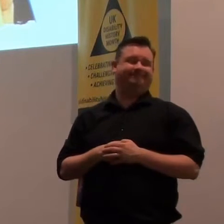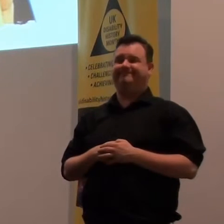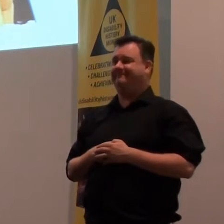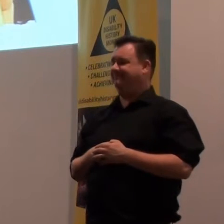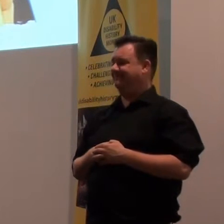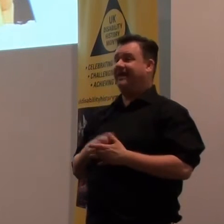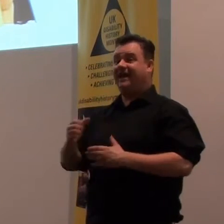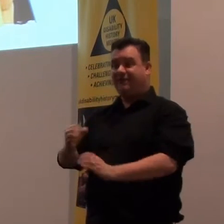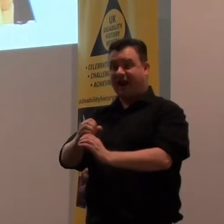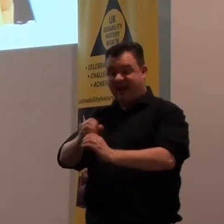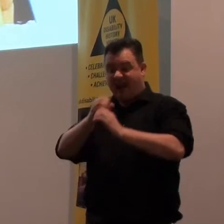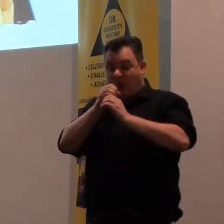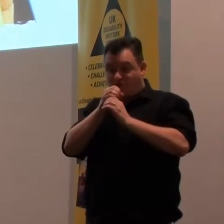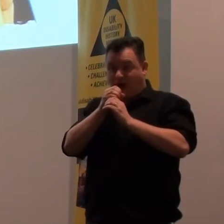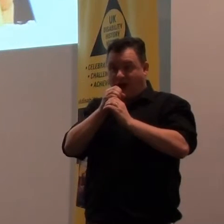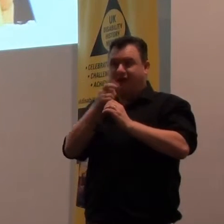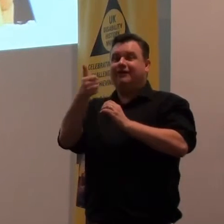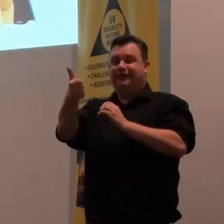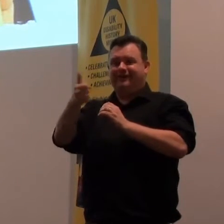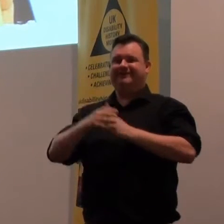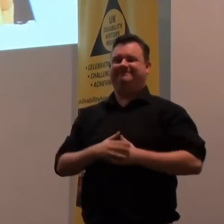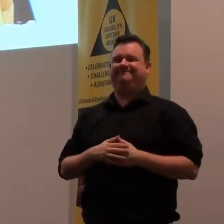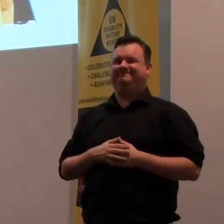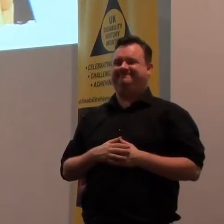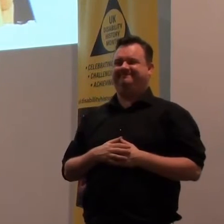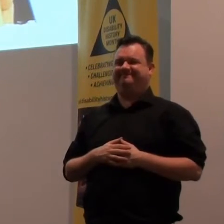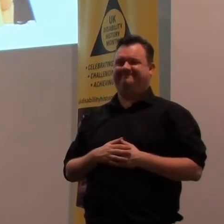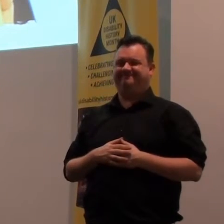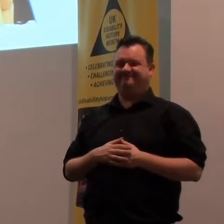He's going to turn it up. If I put it nearer, okay.